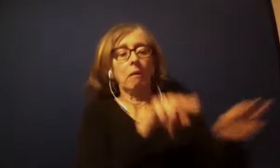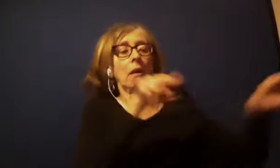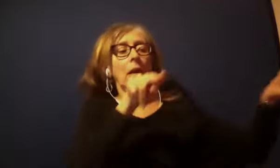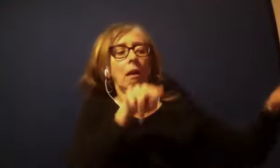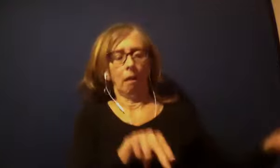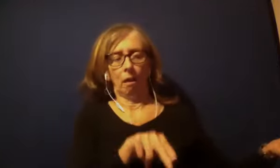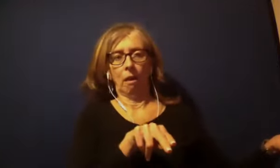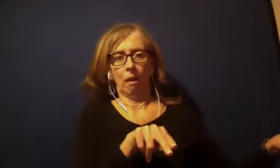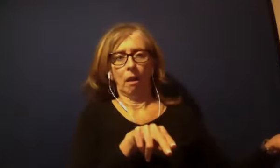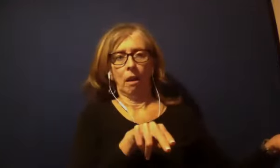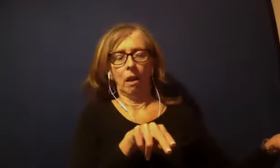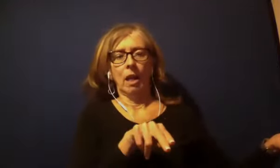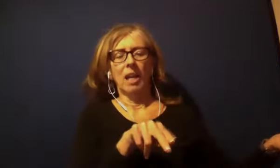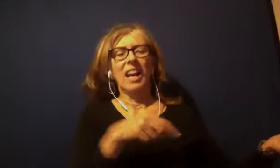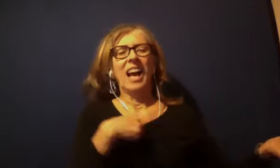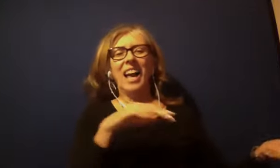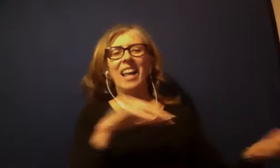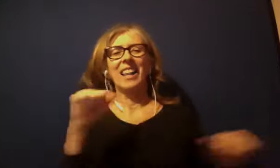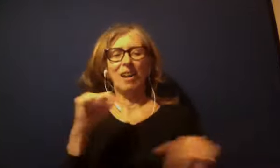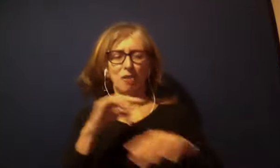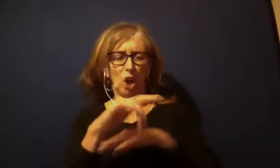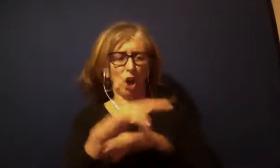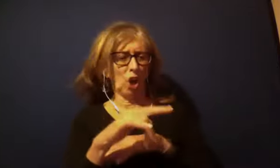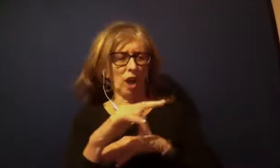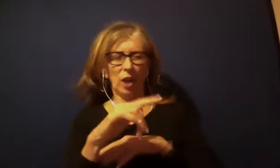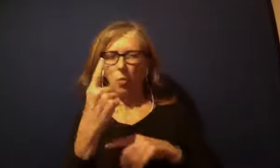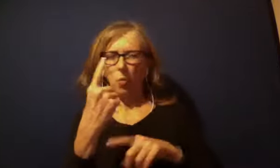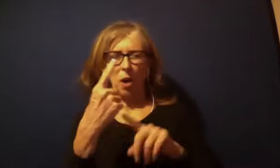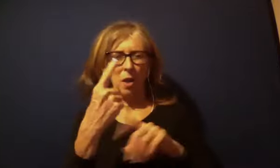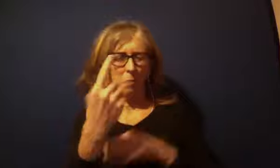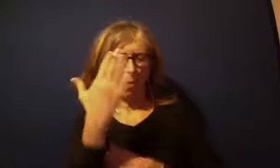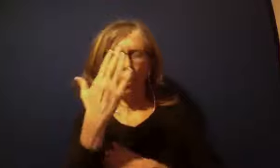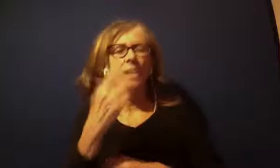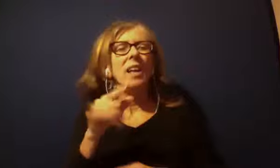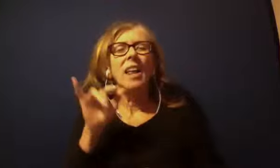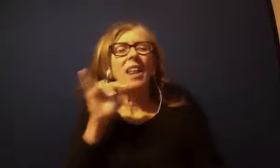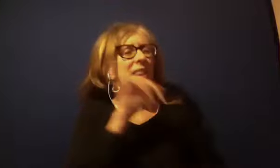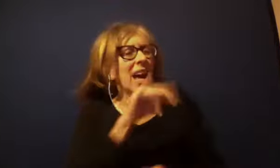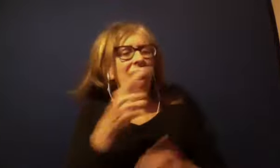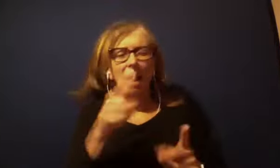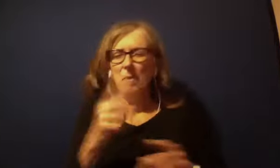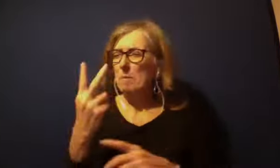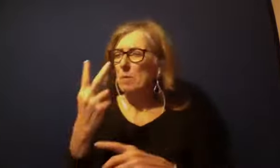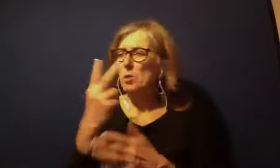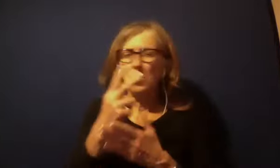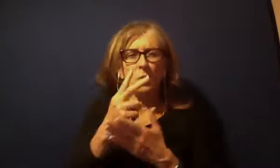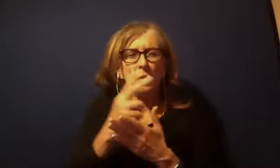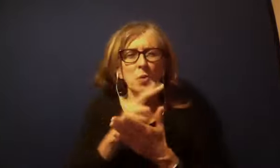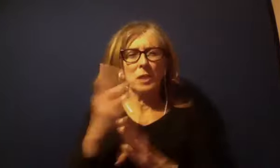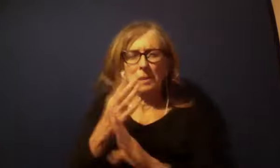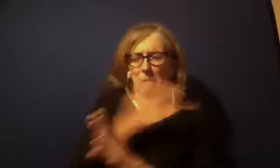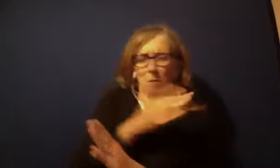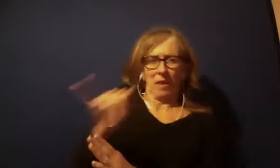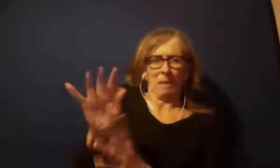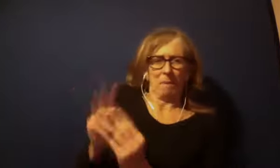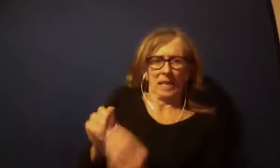I had to leave very early one morning for a job, go and jump on a plane to get on a job interstate at that time. And, we'd